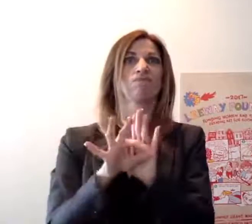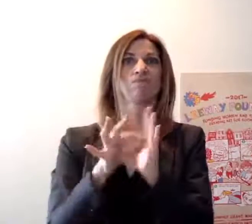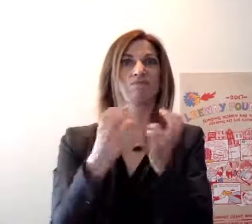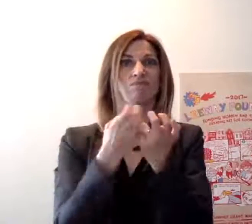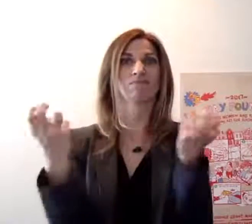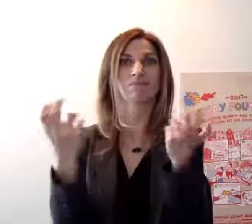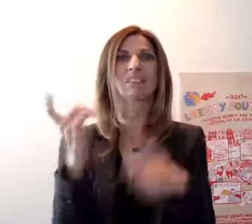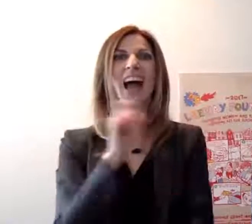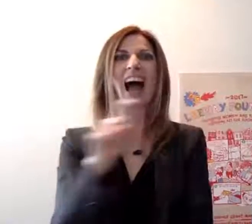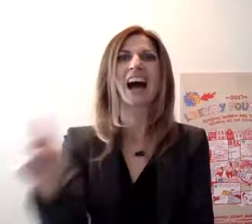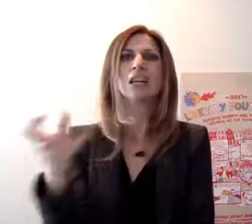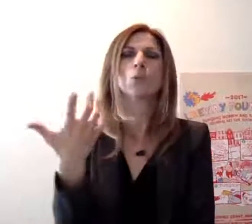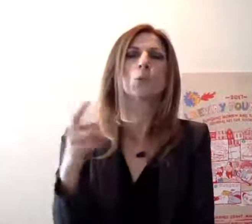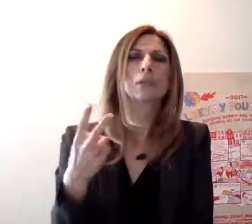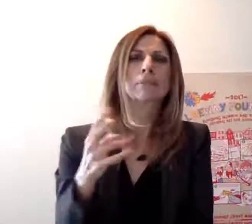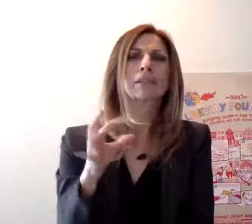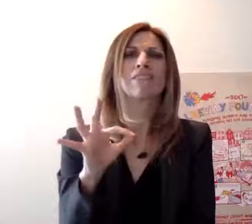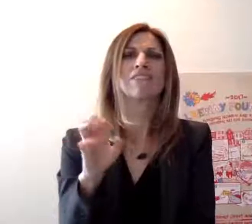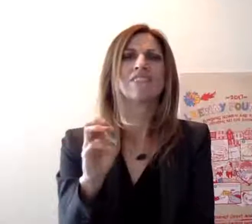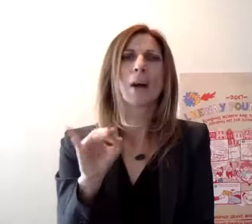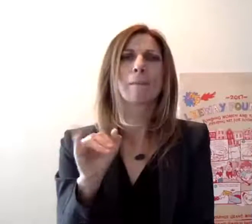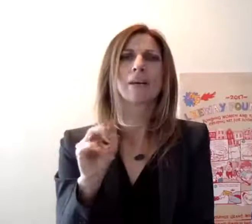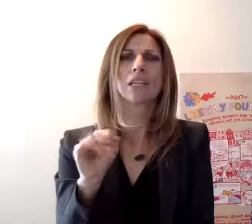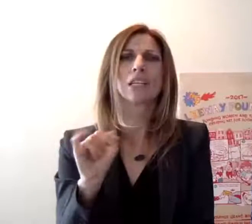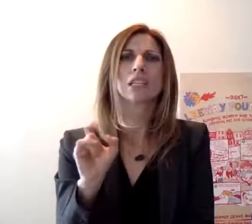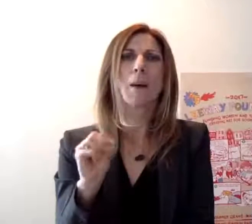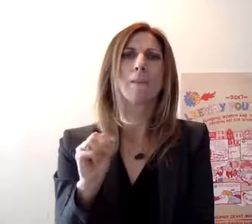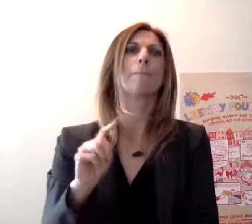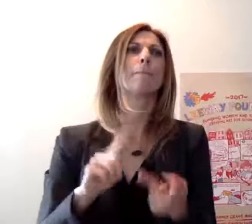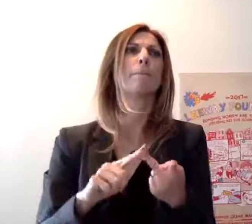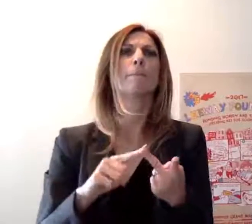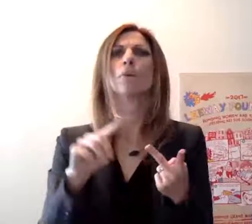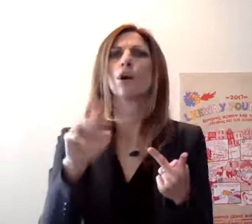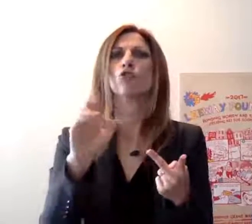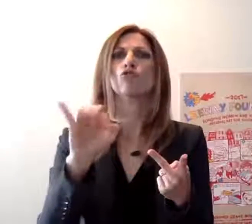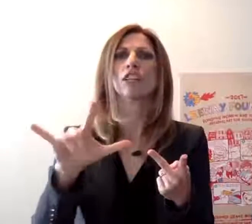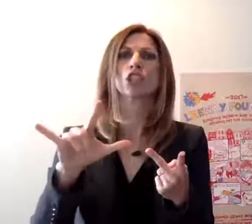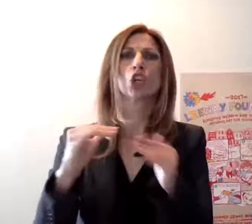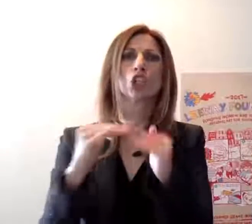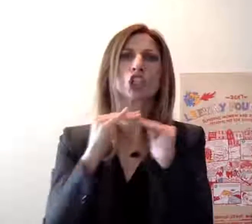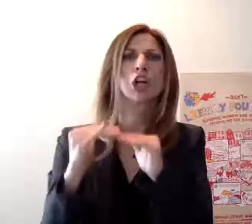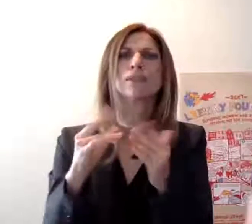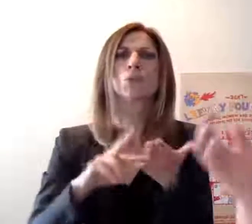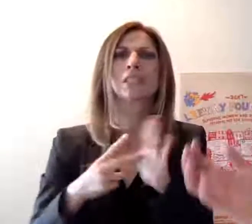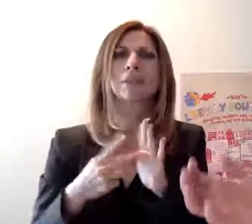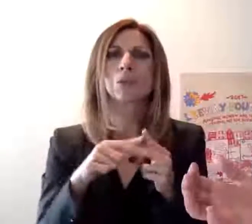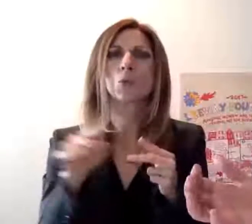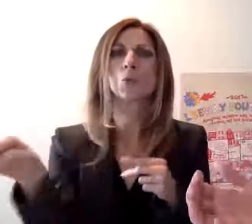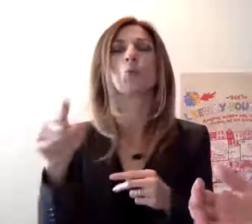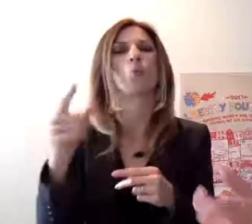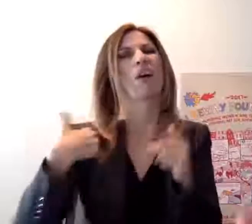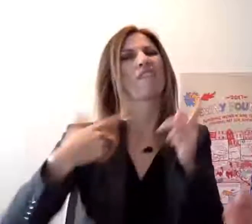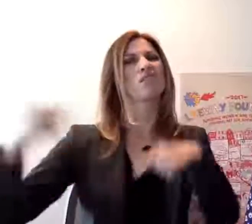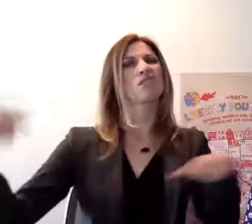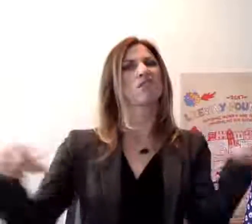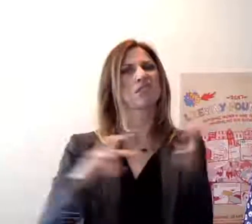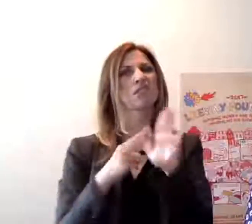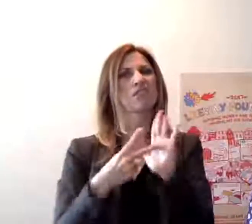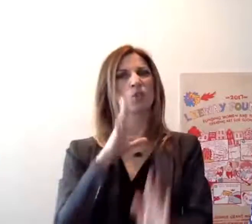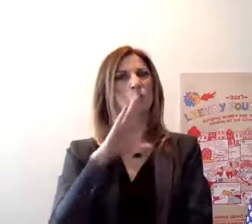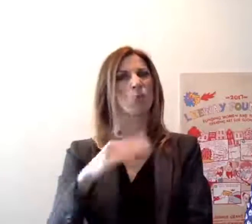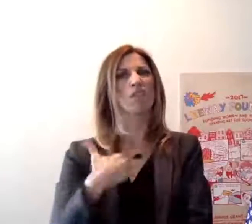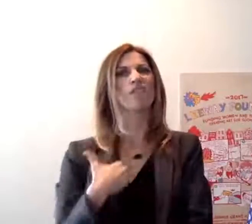them each what feminism or racial justice, for example, meant to each of them, they would have really different definitions. And